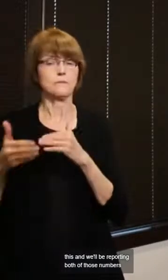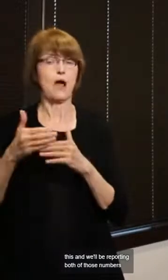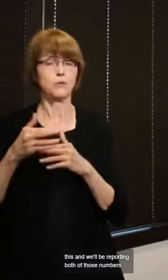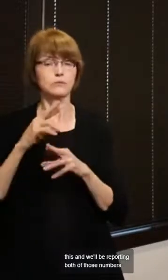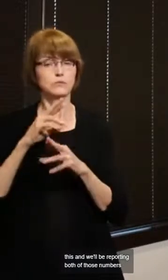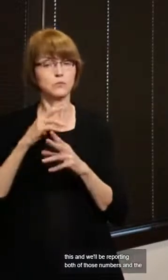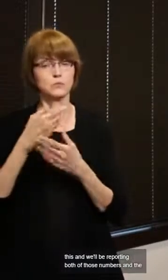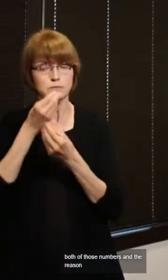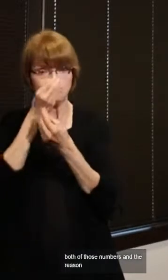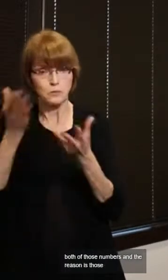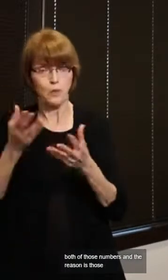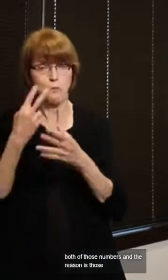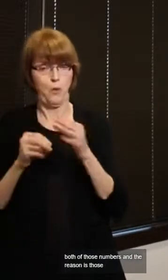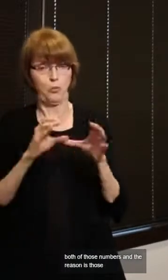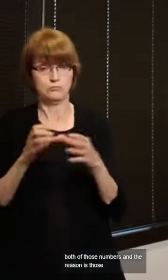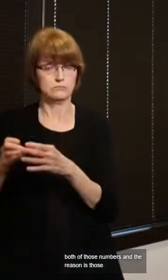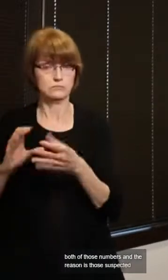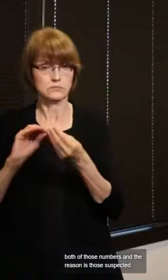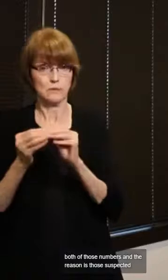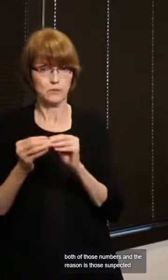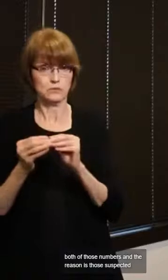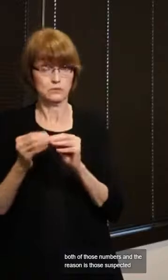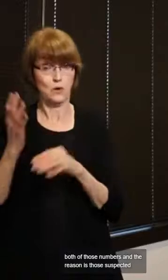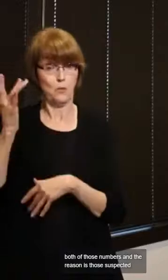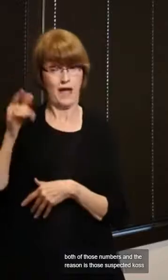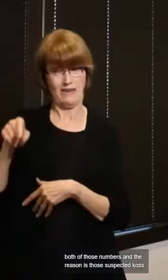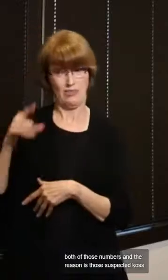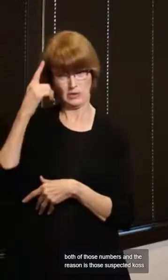And the reason is those suspected COVIDs,